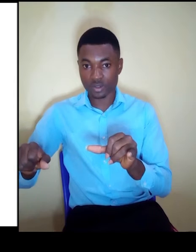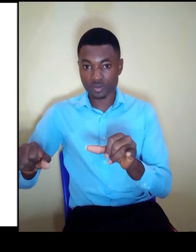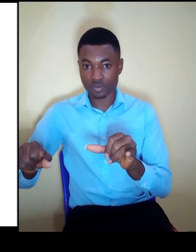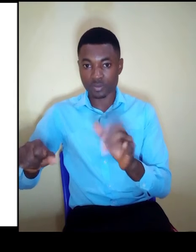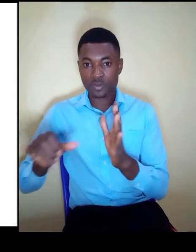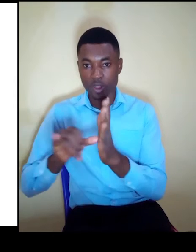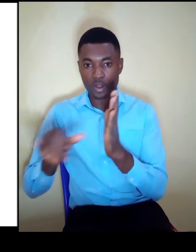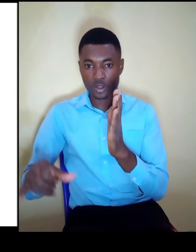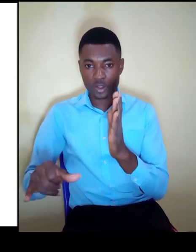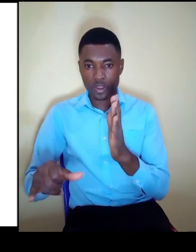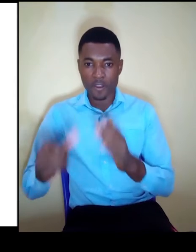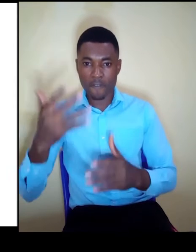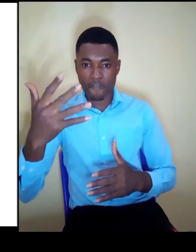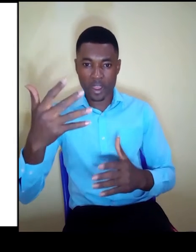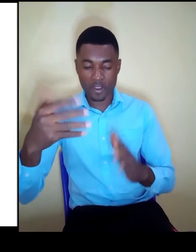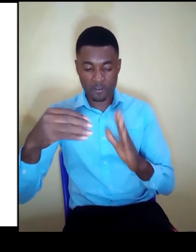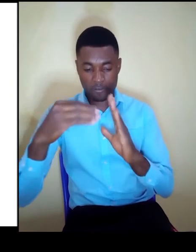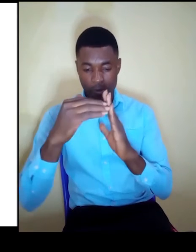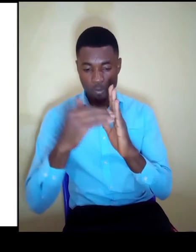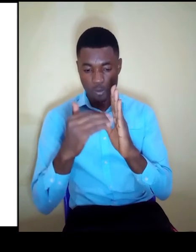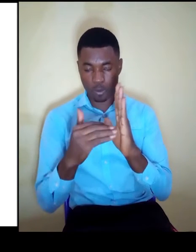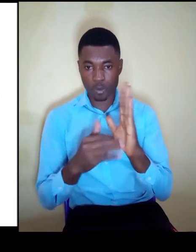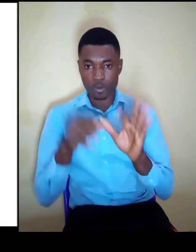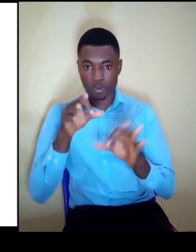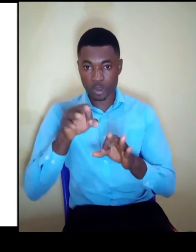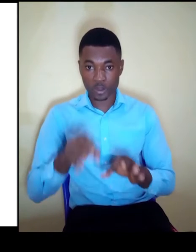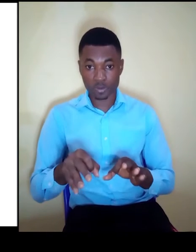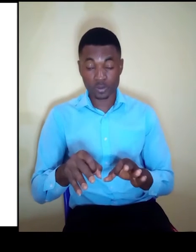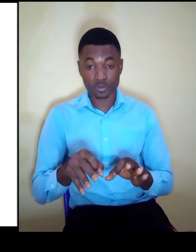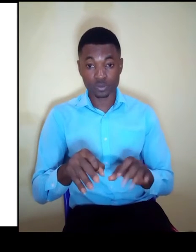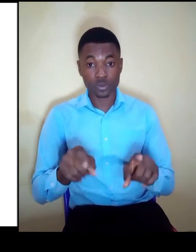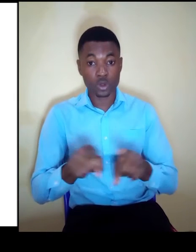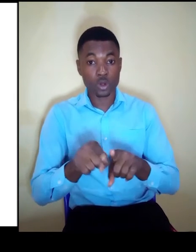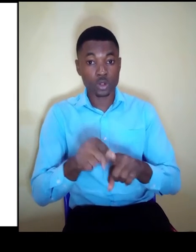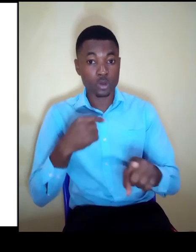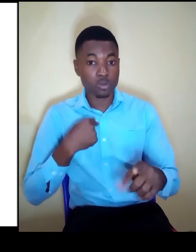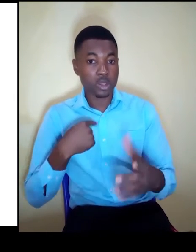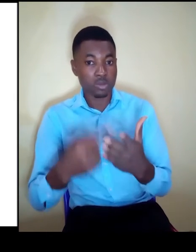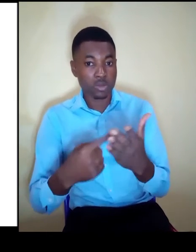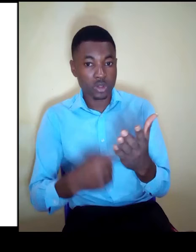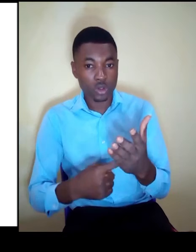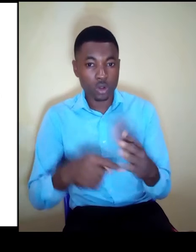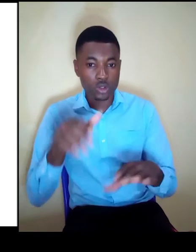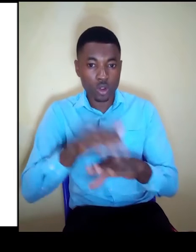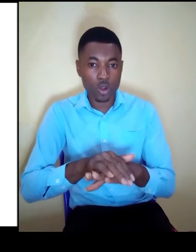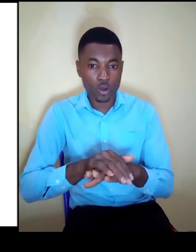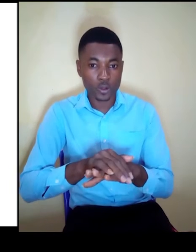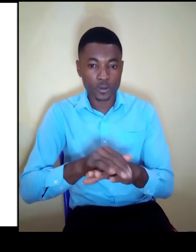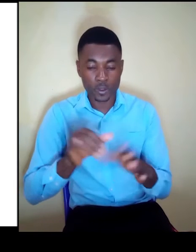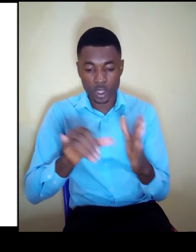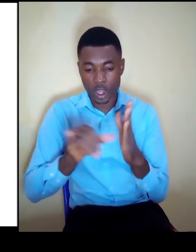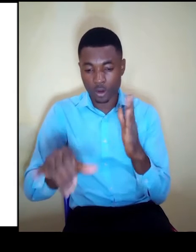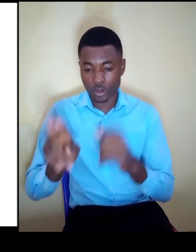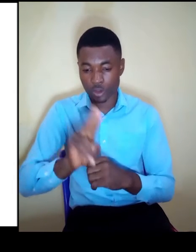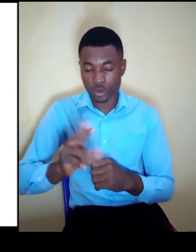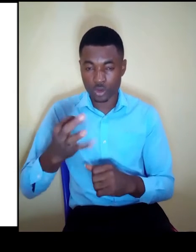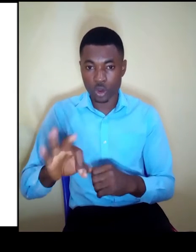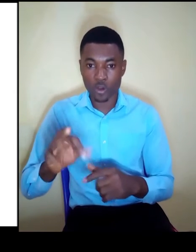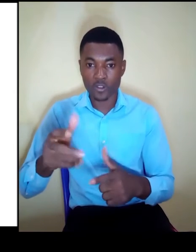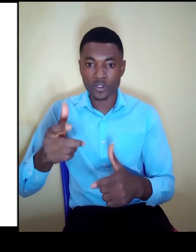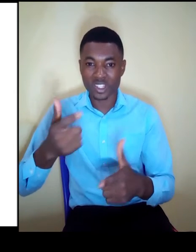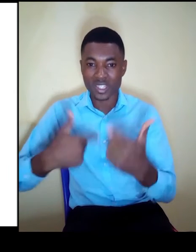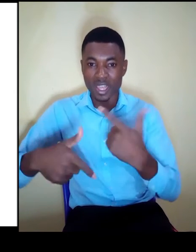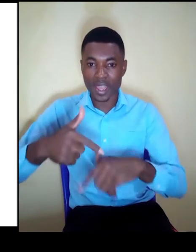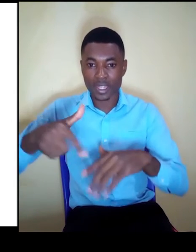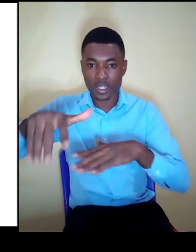semantic categories. I also discuss iconicity in the grammatical construction with focus on the iconic use of